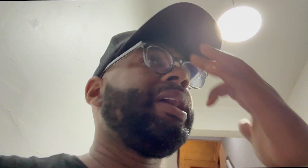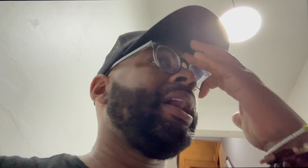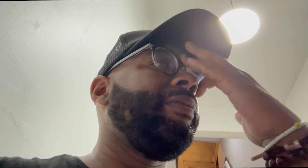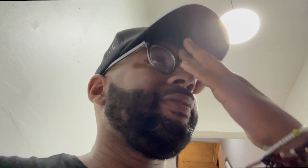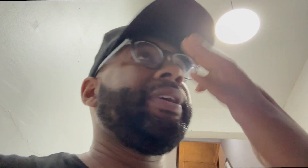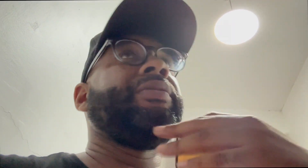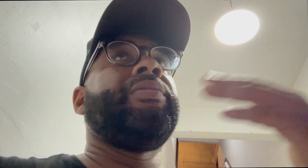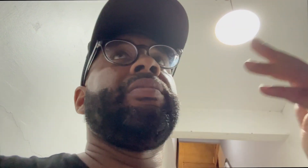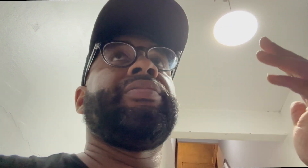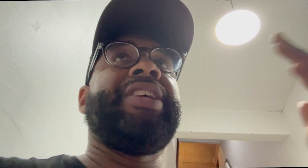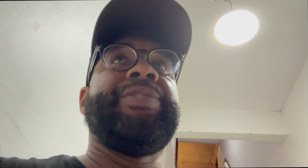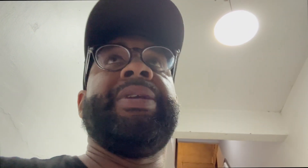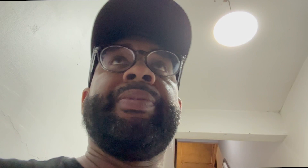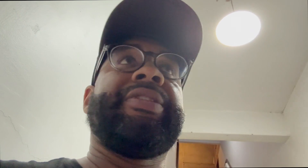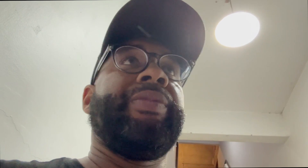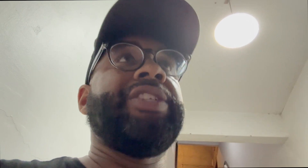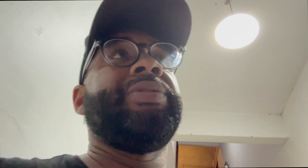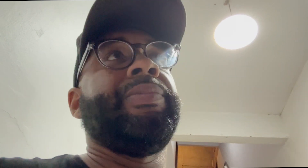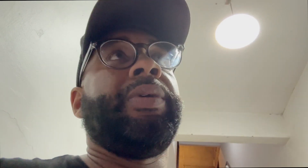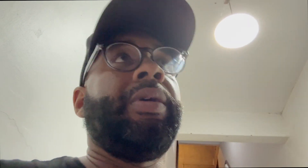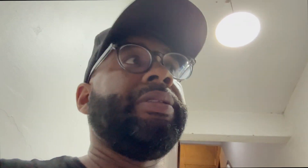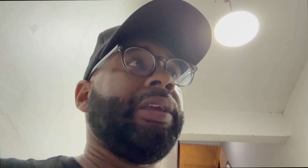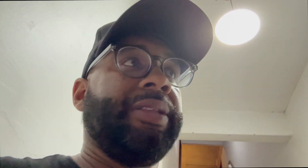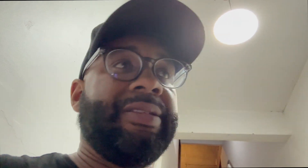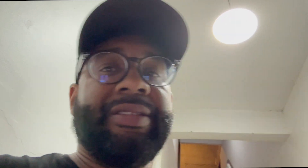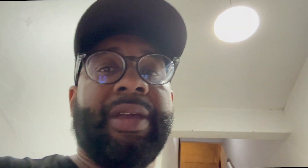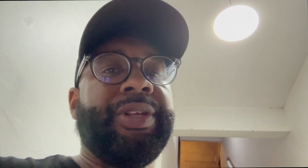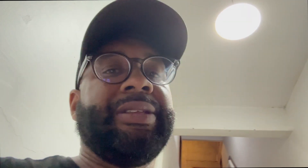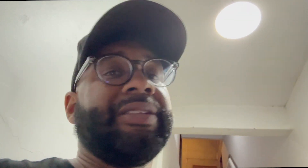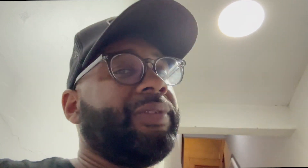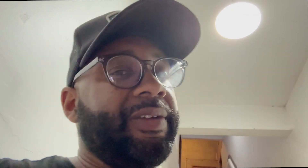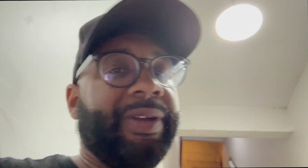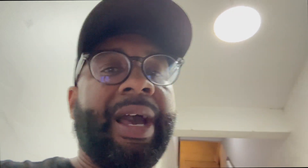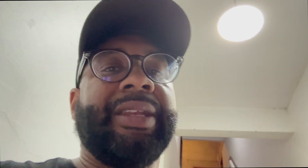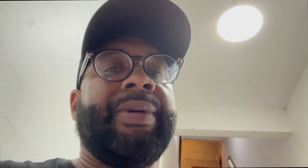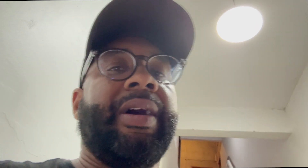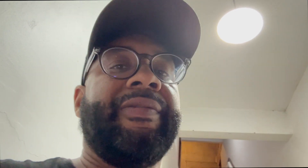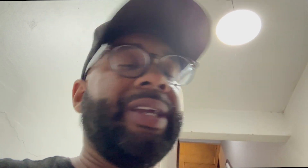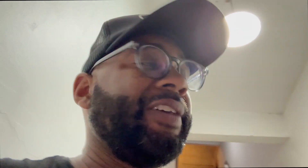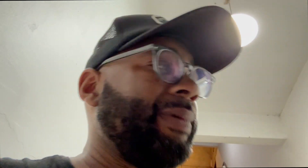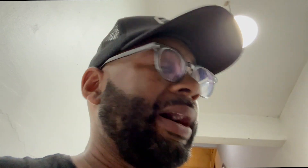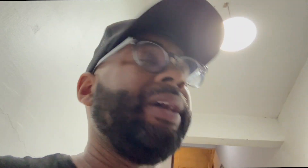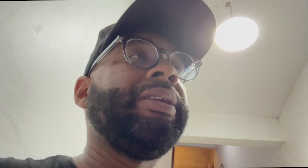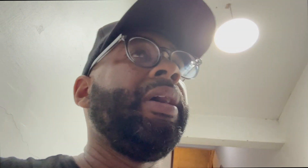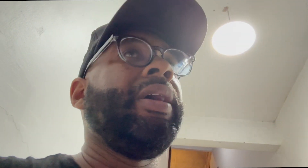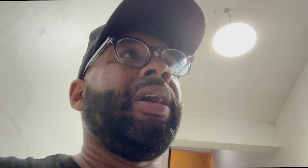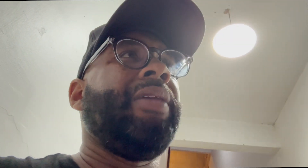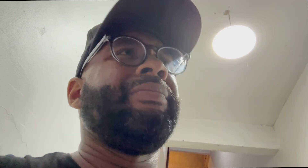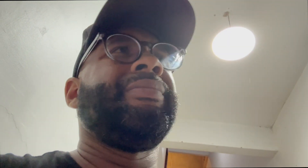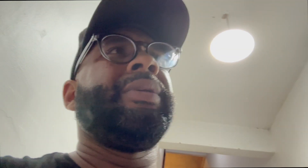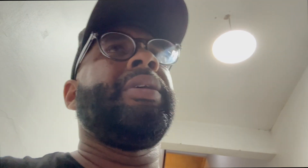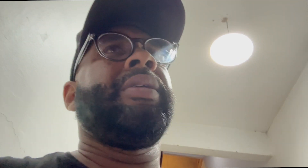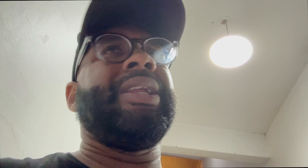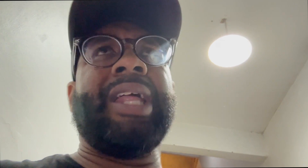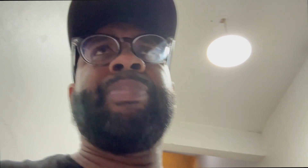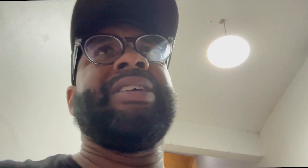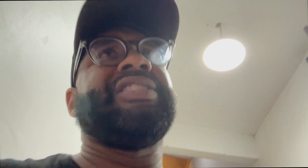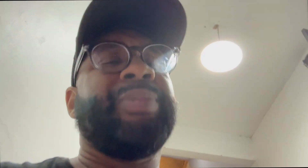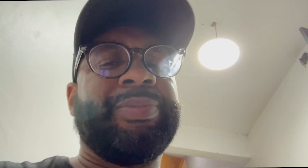what if we can teach people to reach people? This is a community that's very forgotten about and very left behind in a lot of places, but